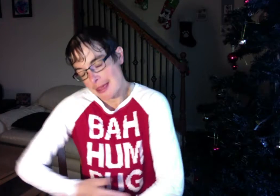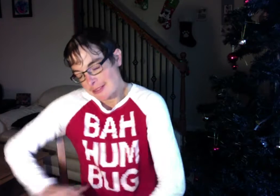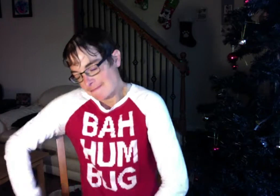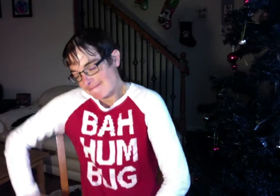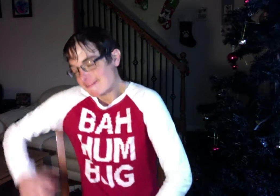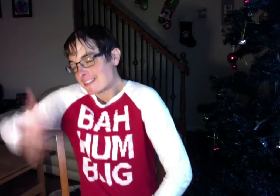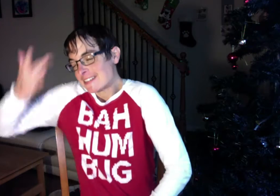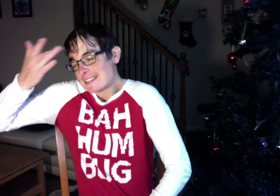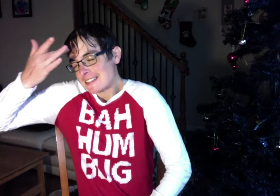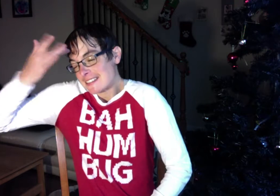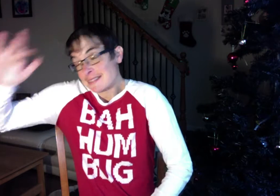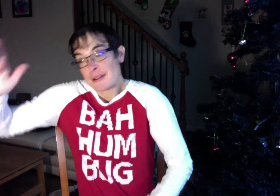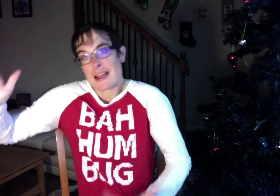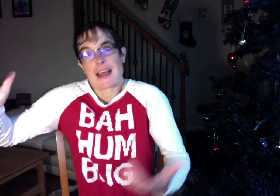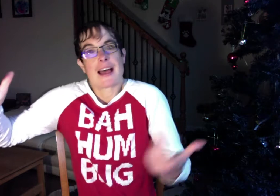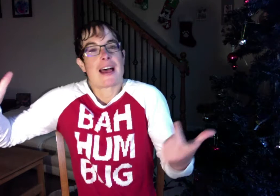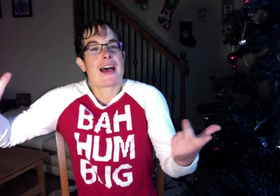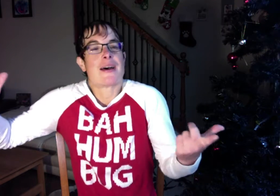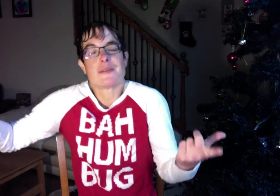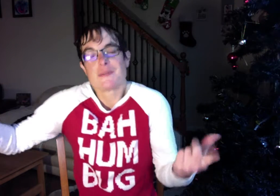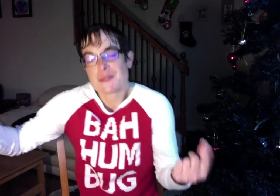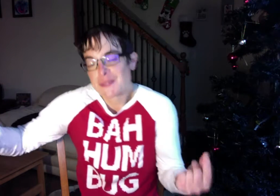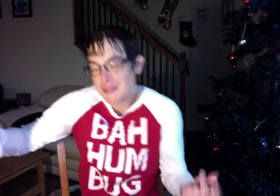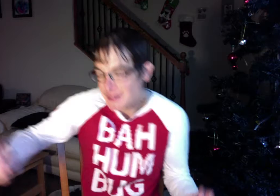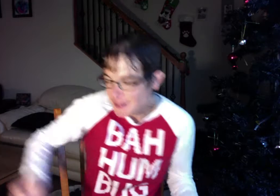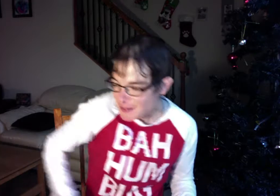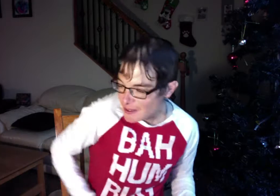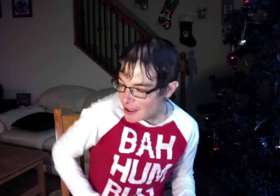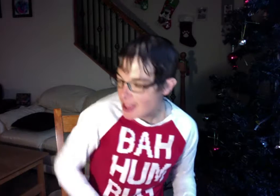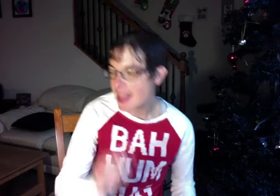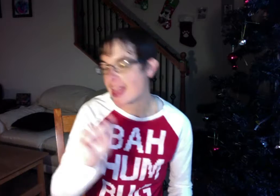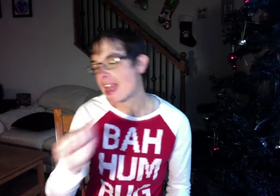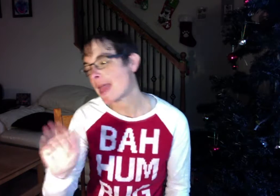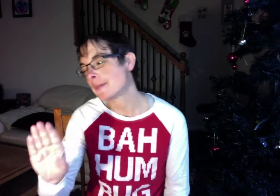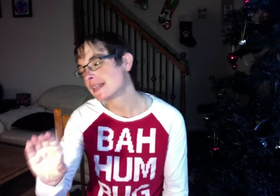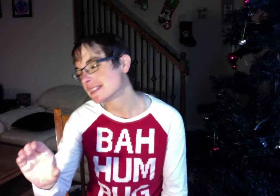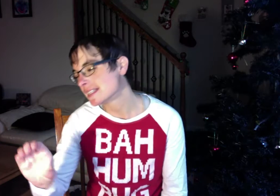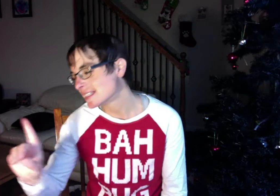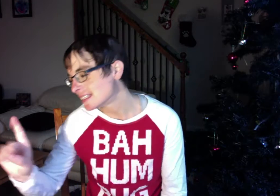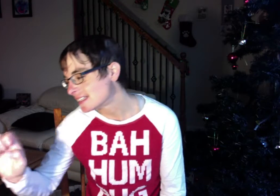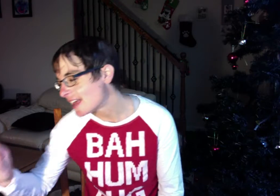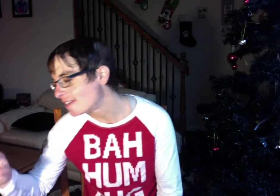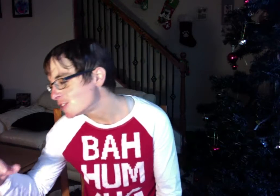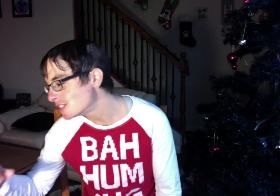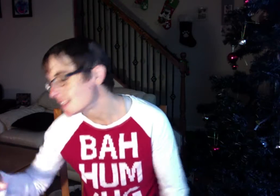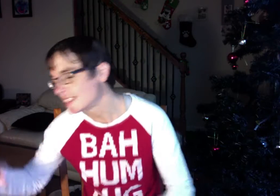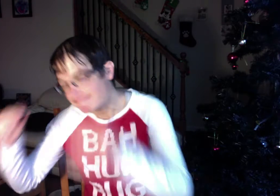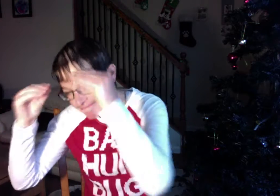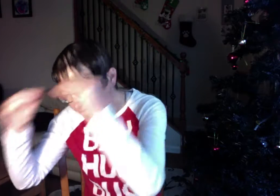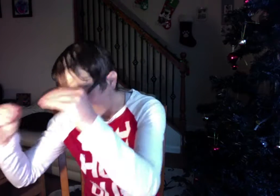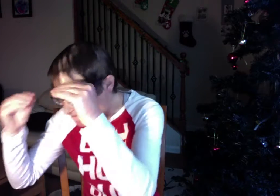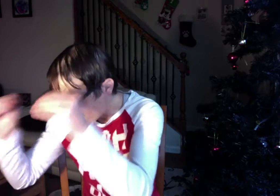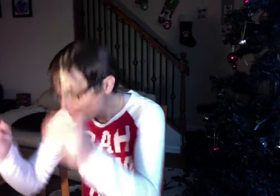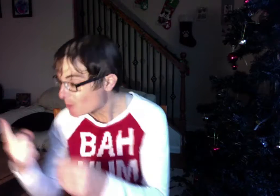sing him his numbers and his letters whenever possible. When no one was looking, Lily had her own